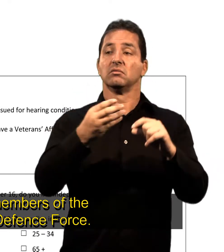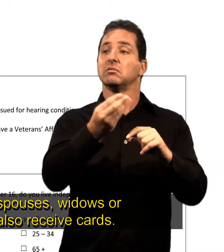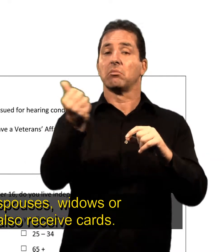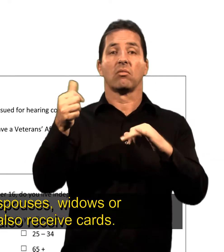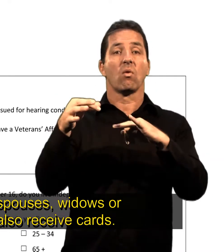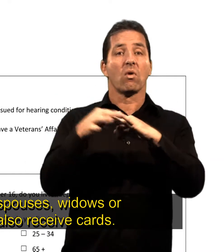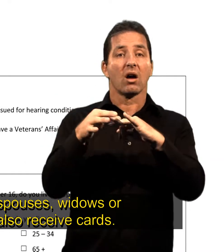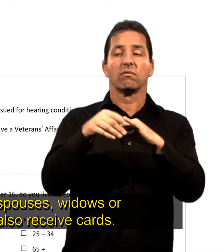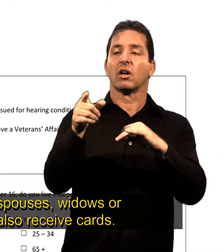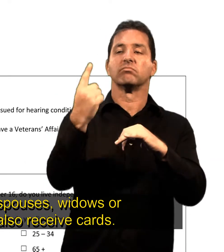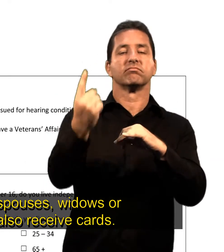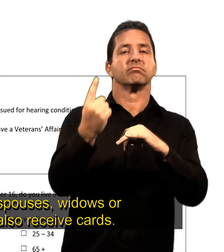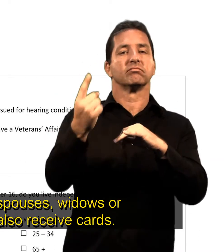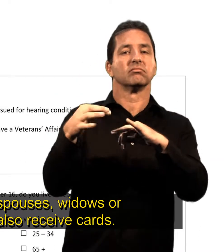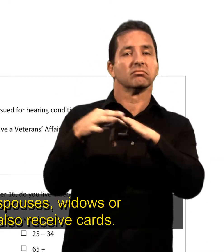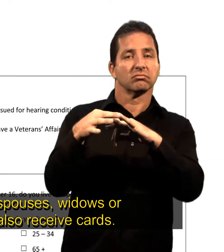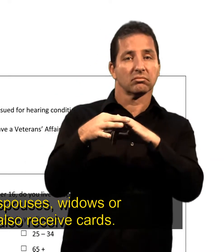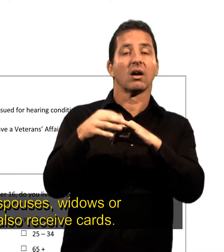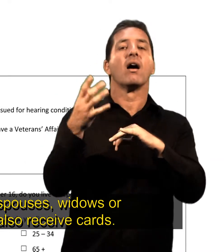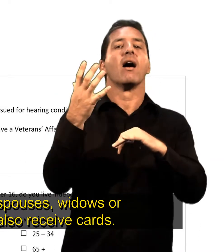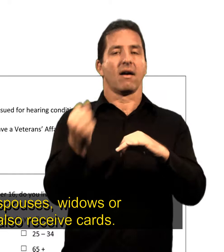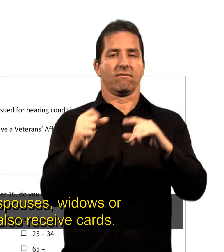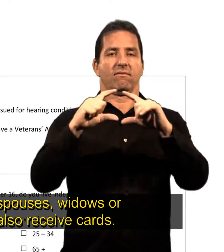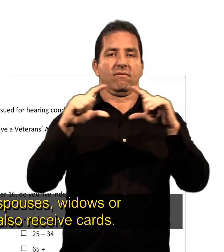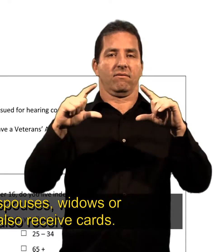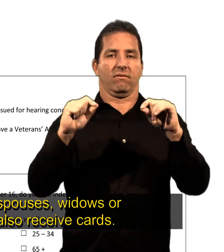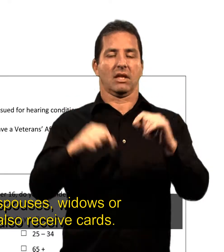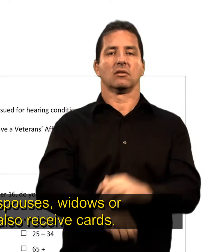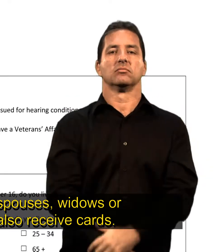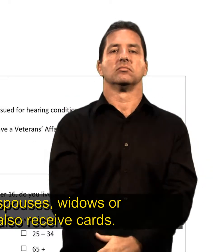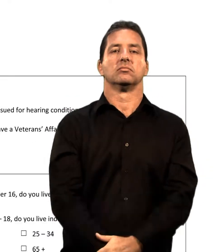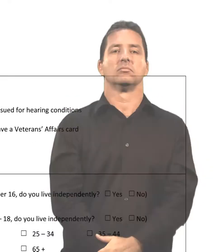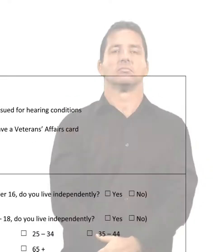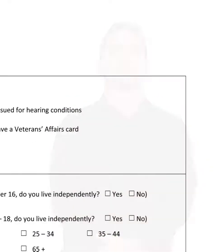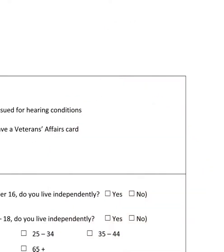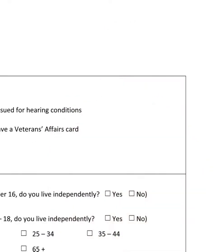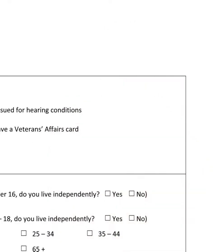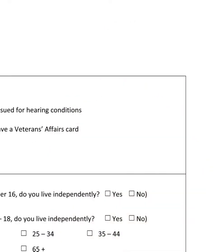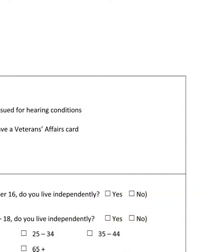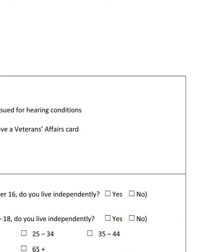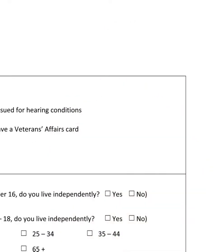some cases, spouses, widows or widowers may also receive cards.